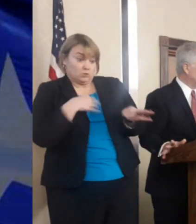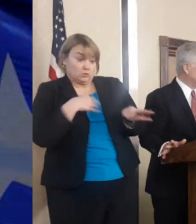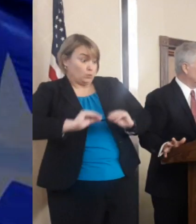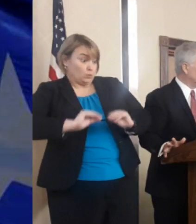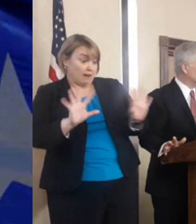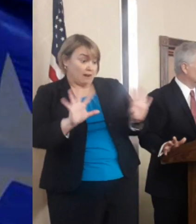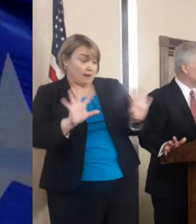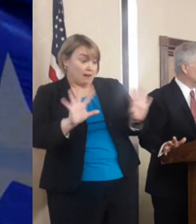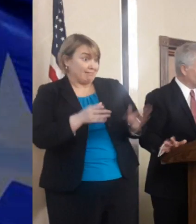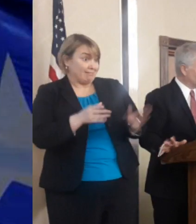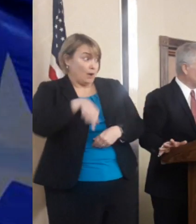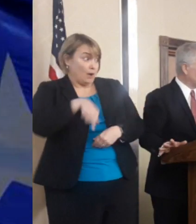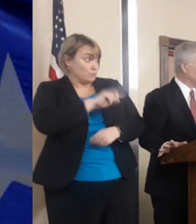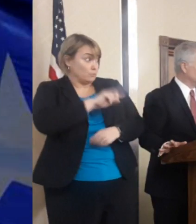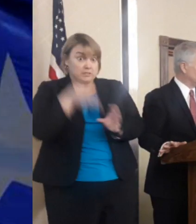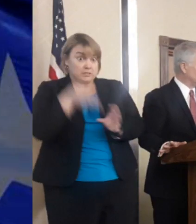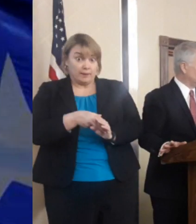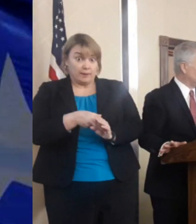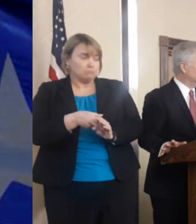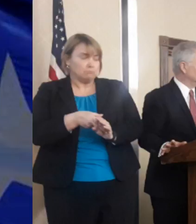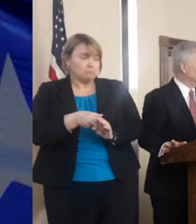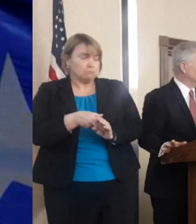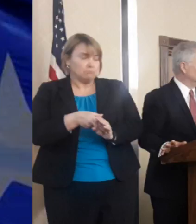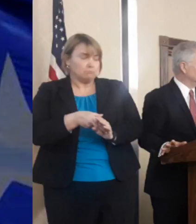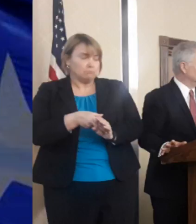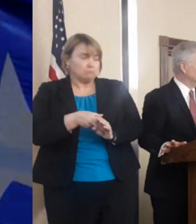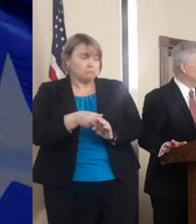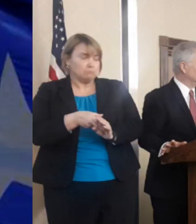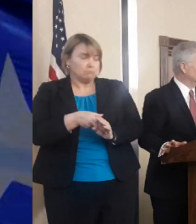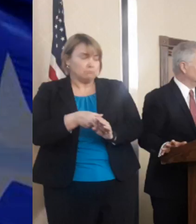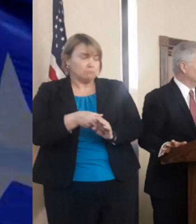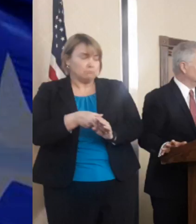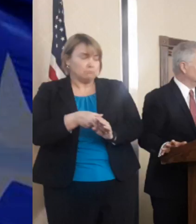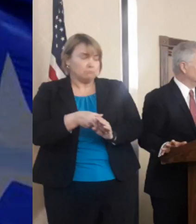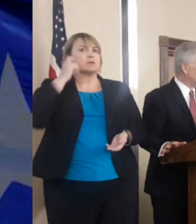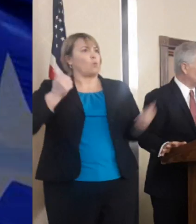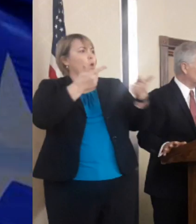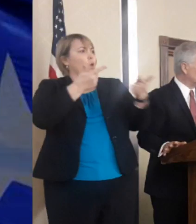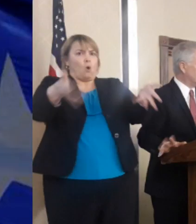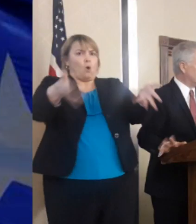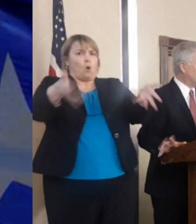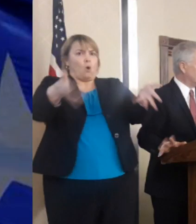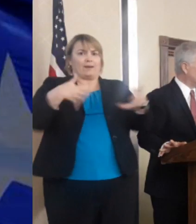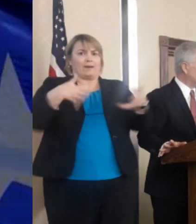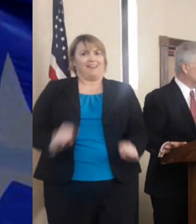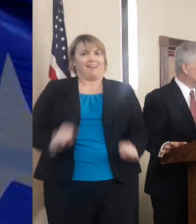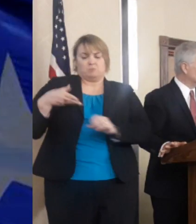because every member of this committee gets to participate in a non-voting manner on every committee.